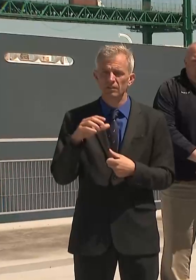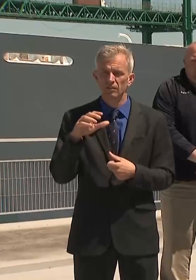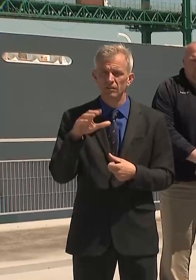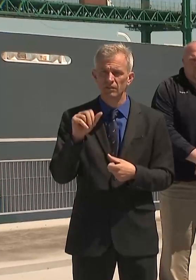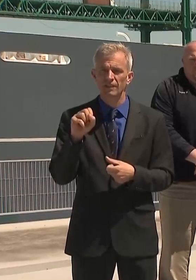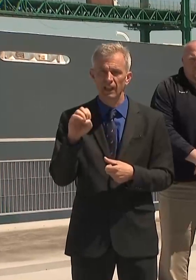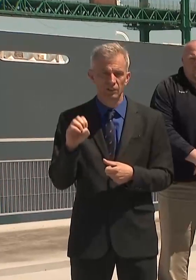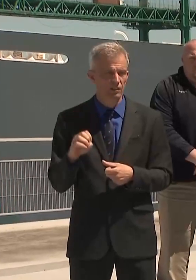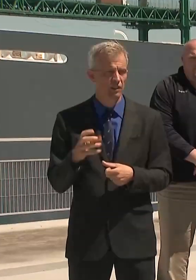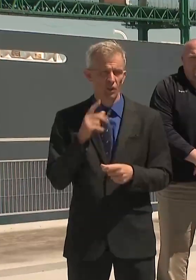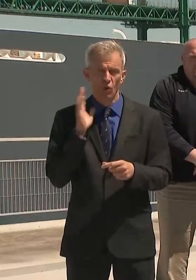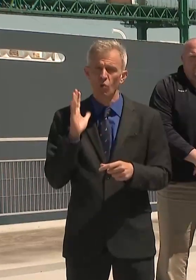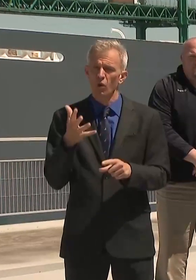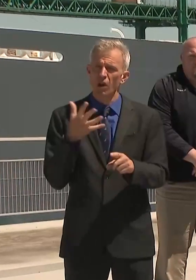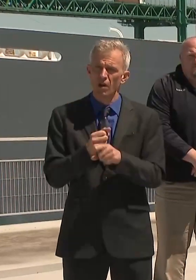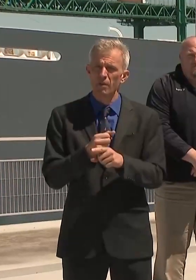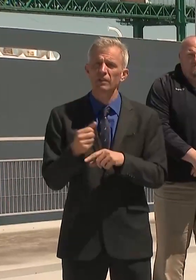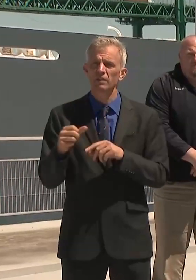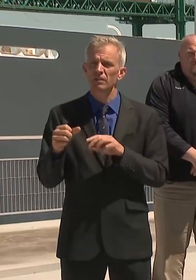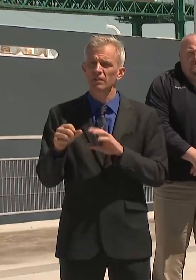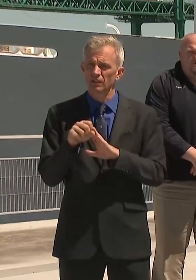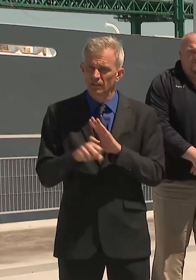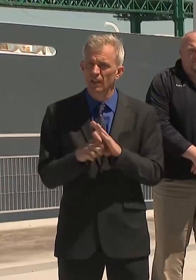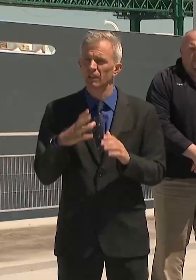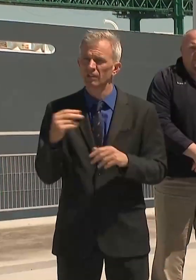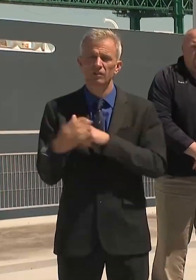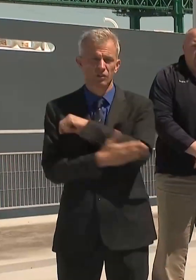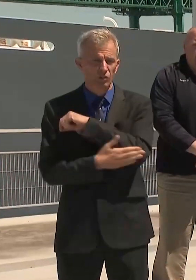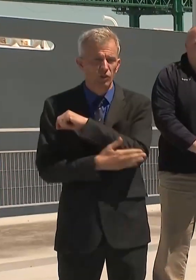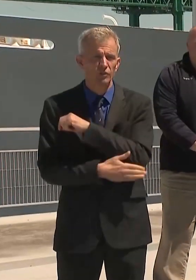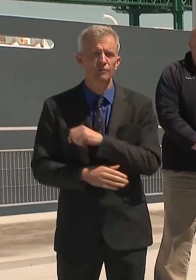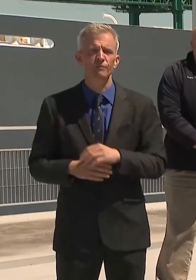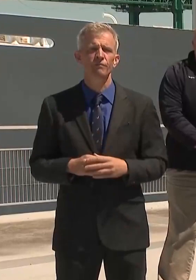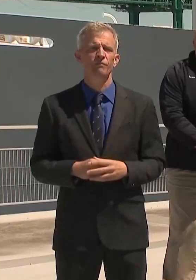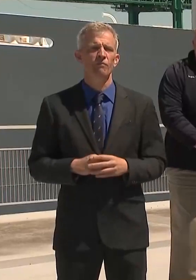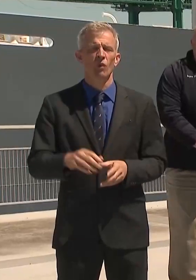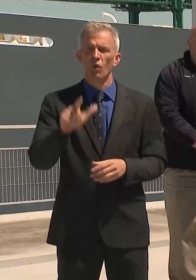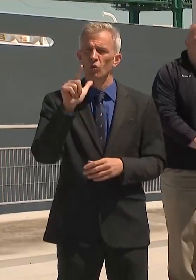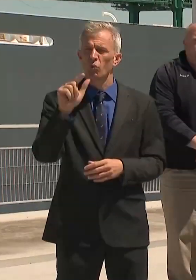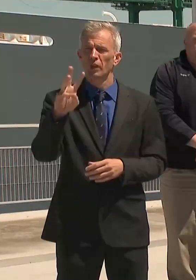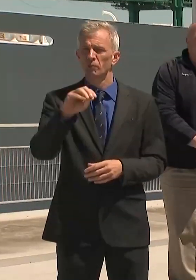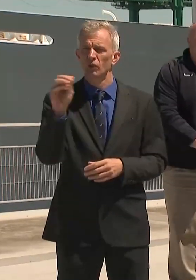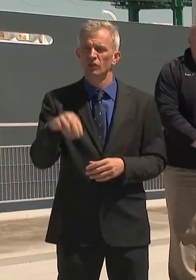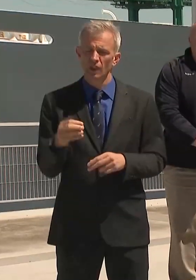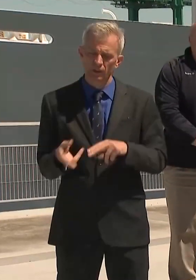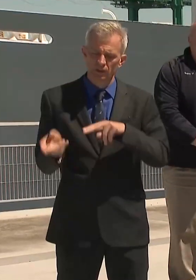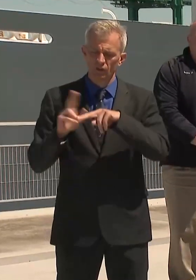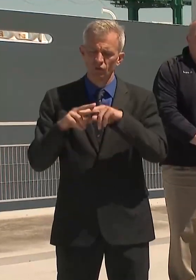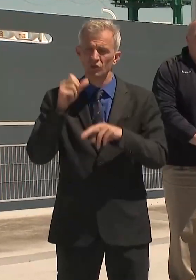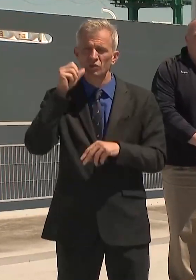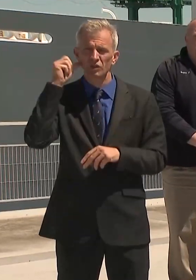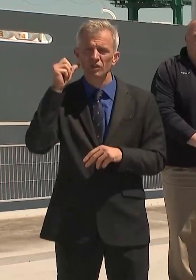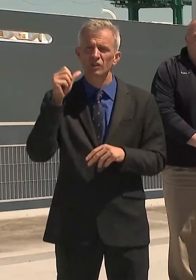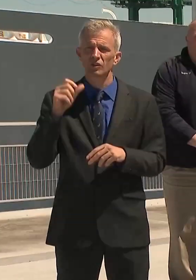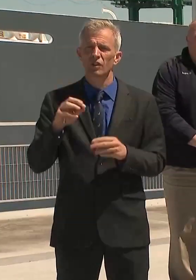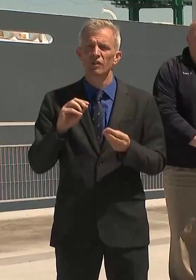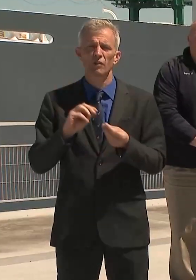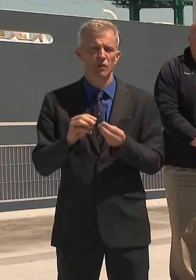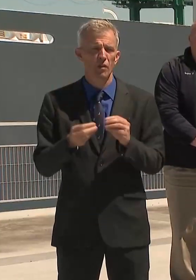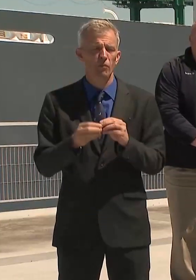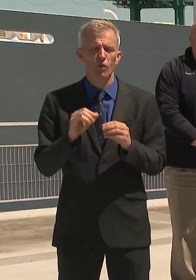are impacting not only the state but the rest of our nation. 26% increase yesterday in the number of